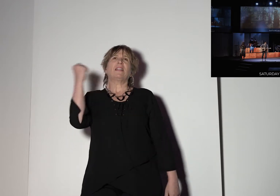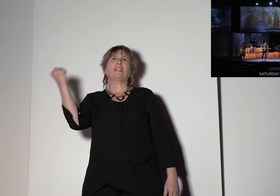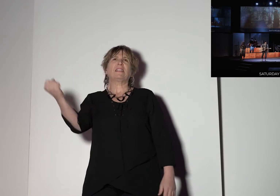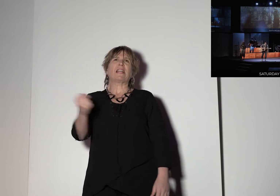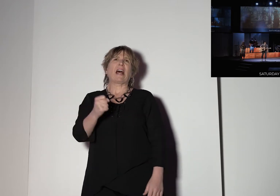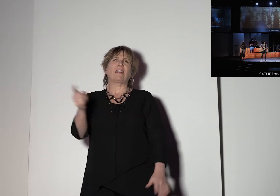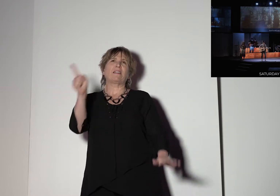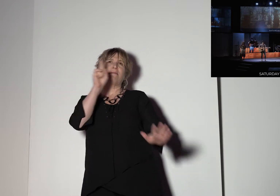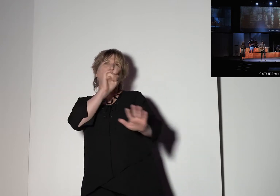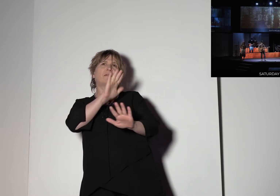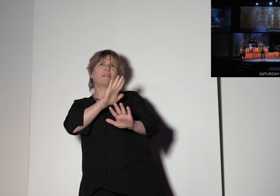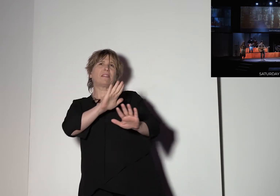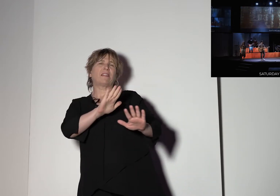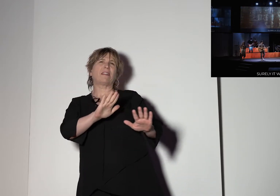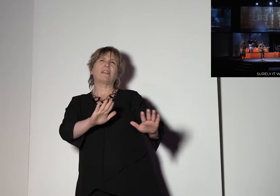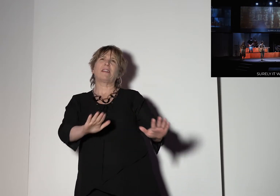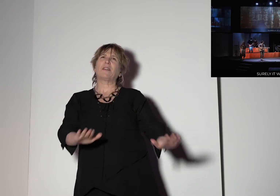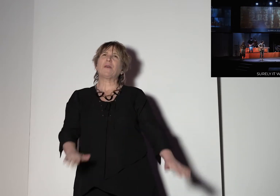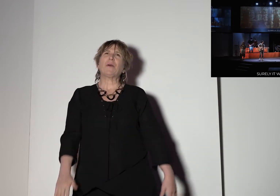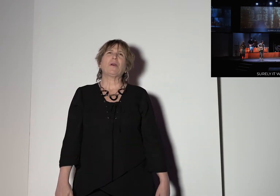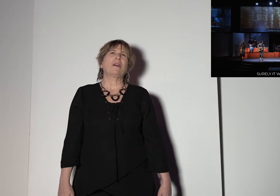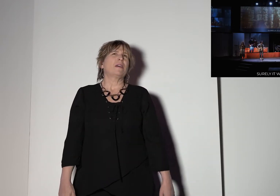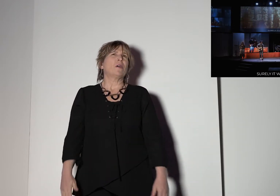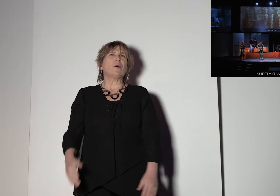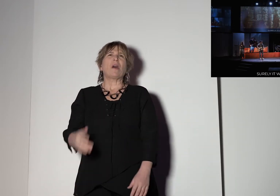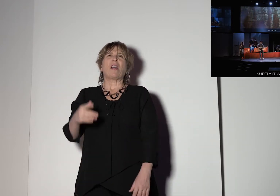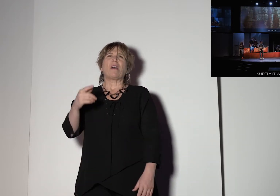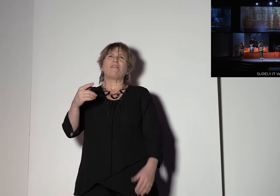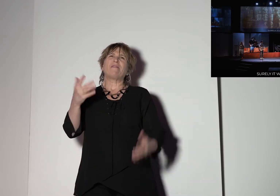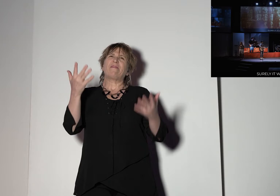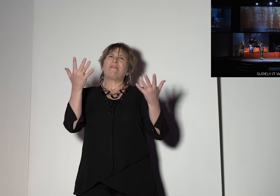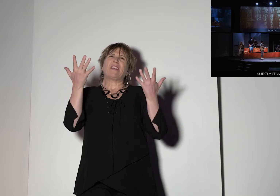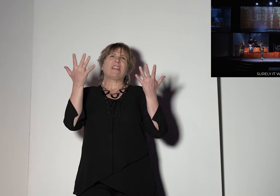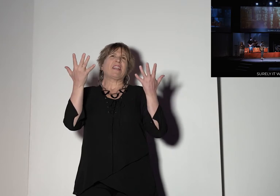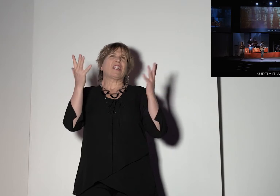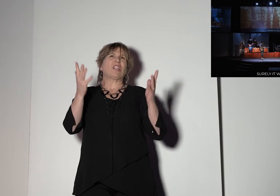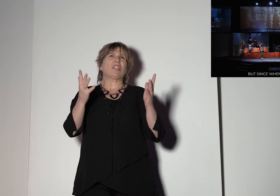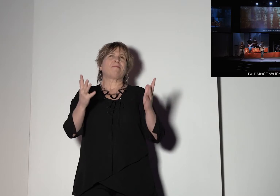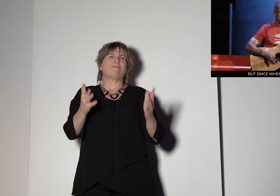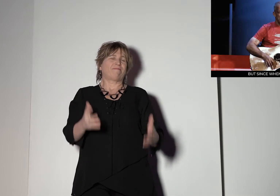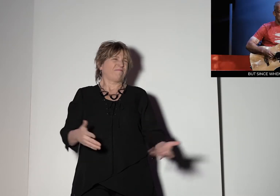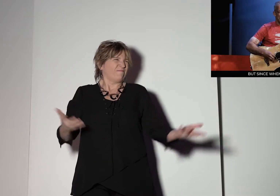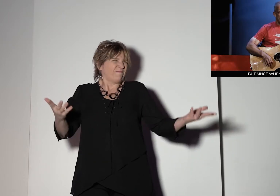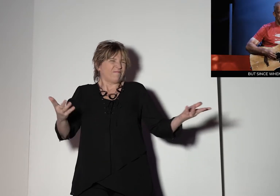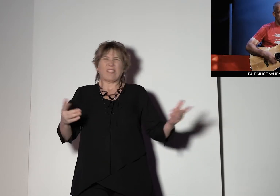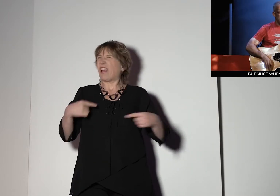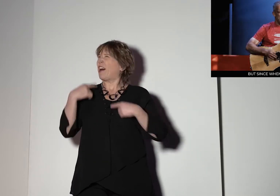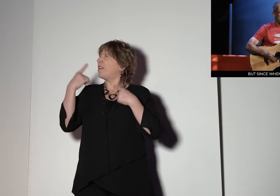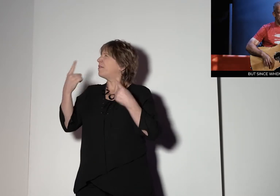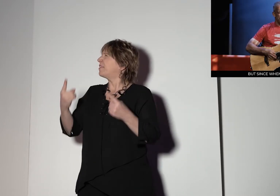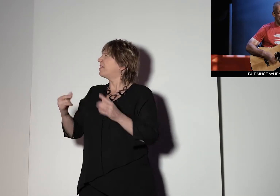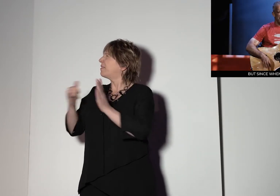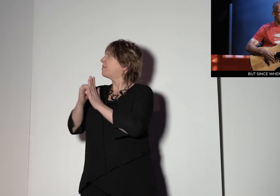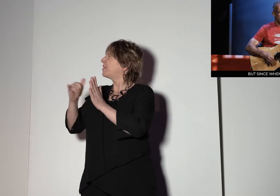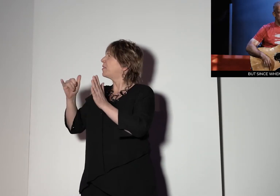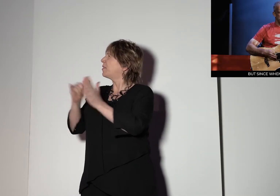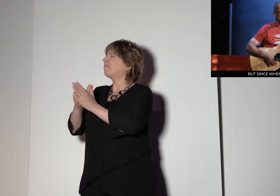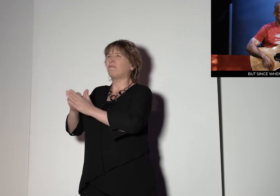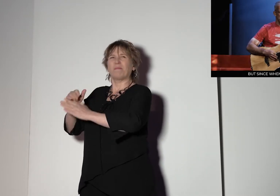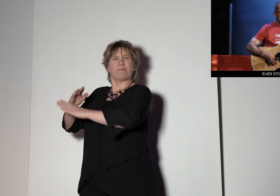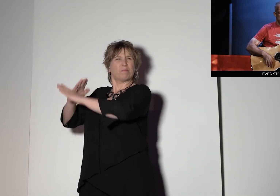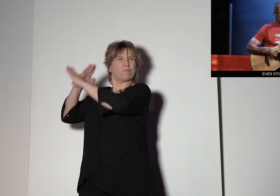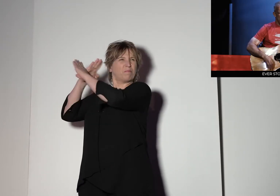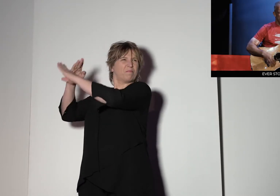Saturday was silent, surely it was through. Since when has